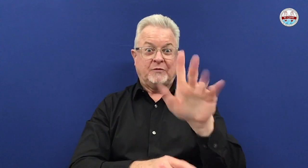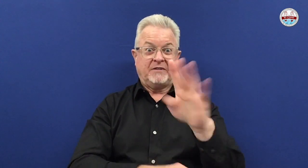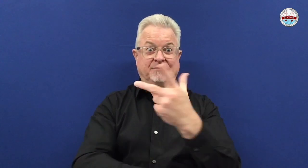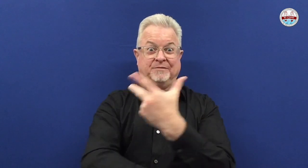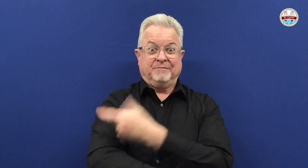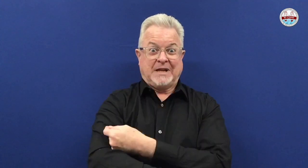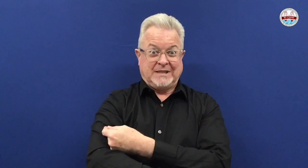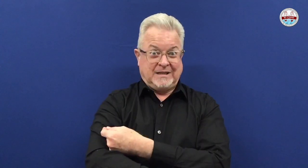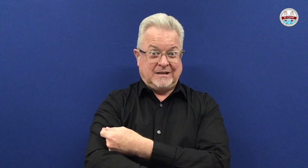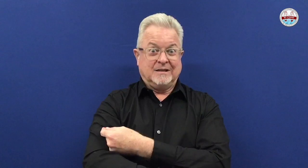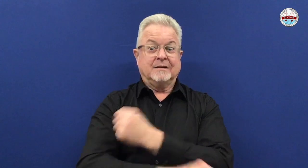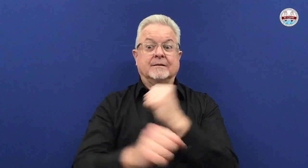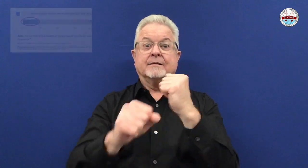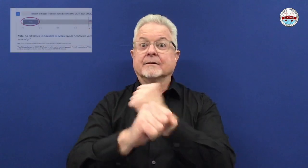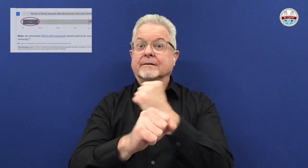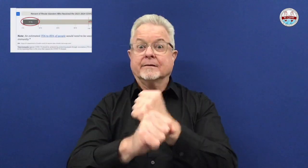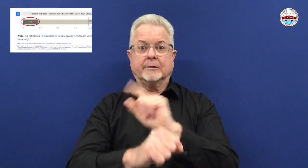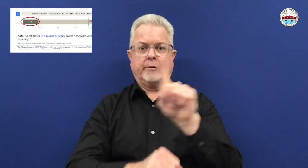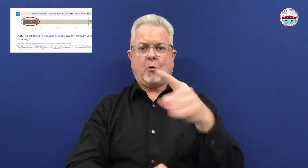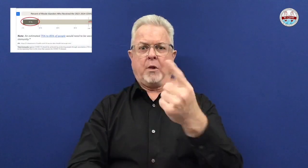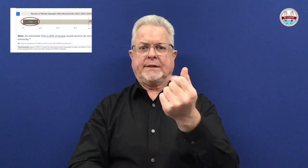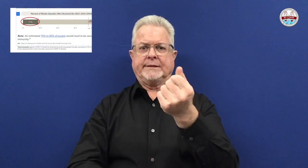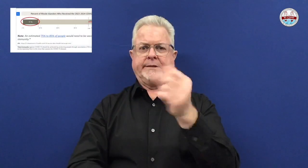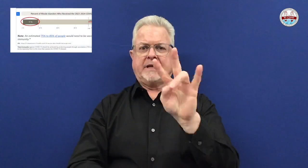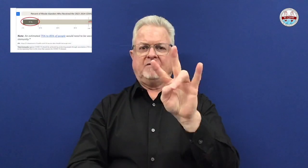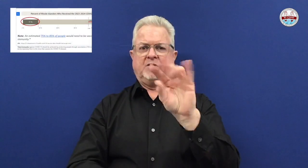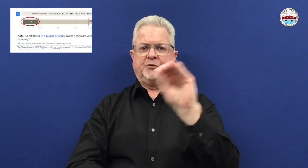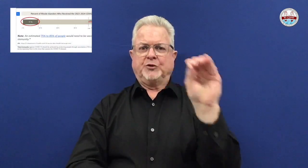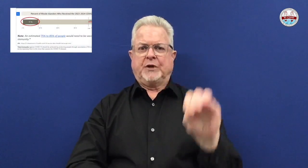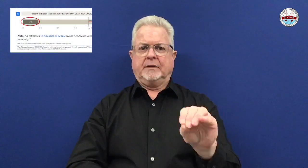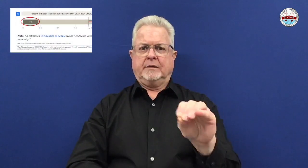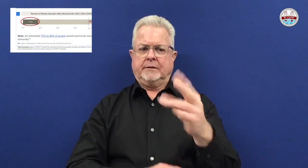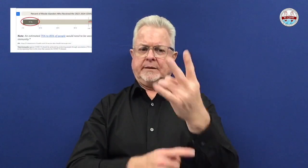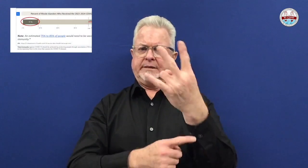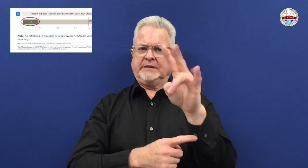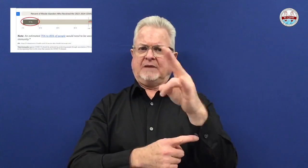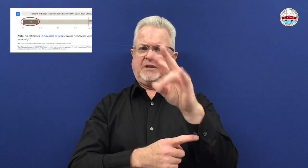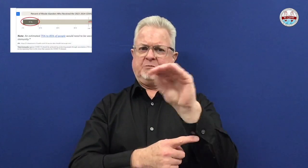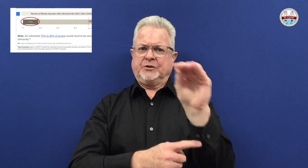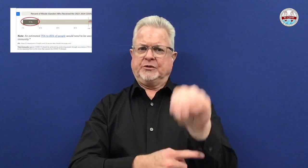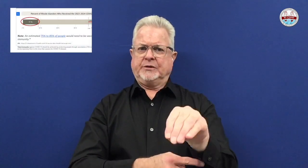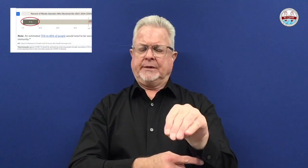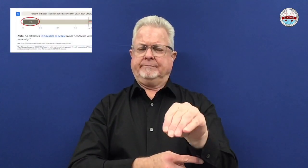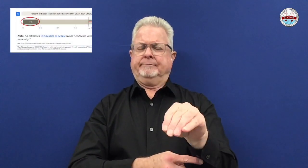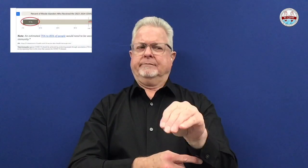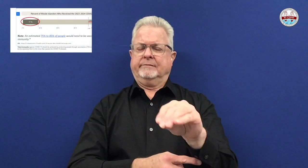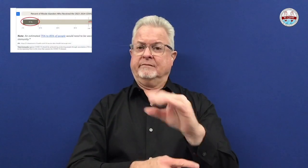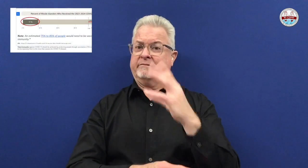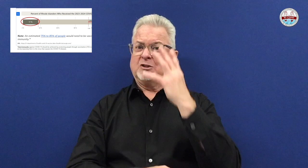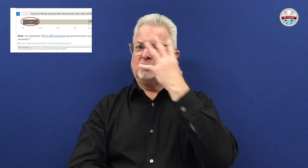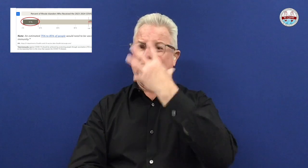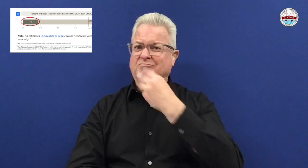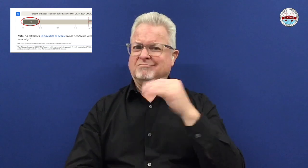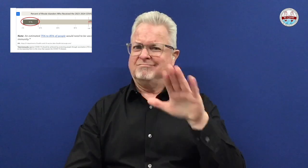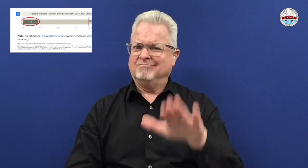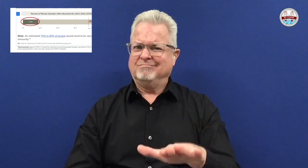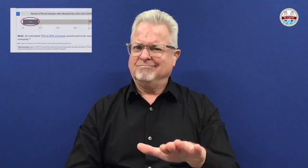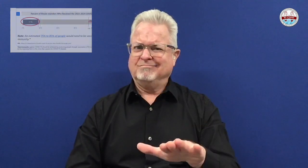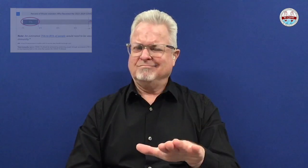with the updated 23-24 COVID vaccine, apparently only 17% of people have